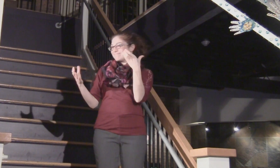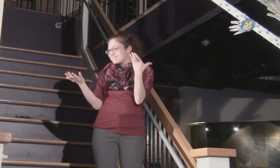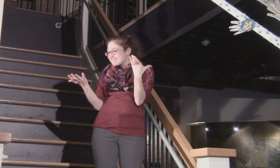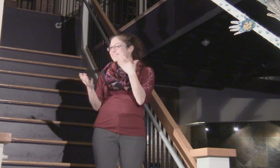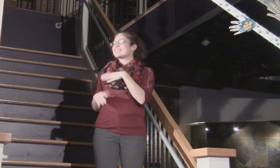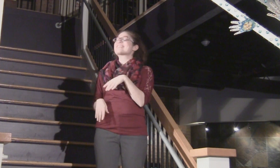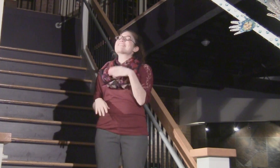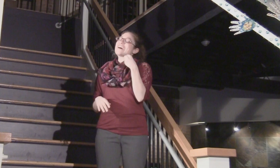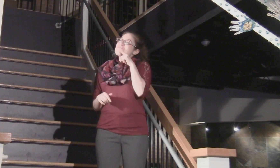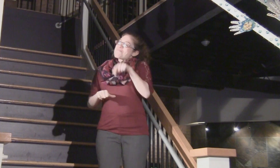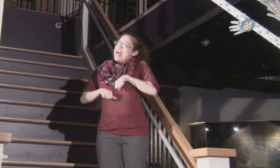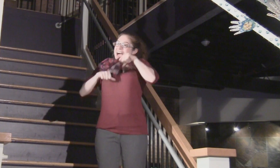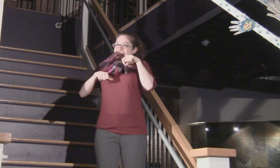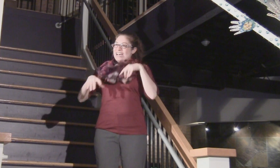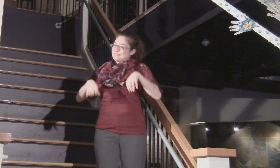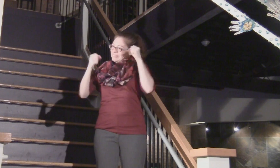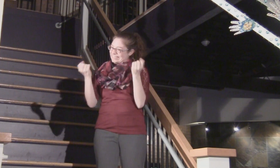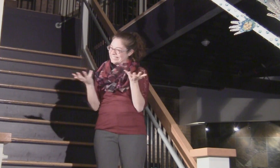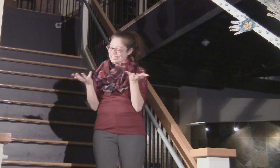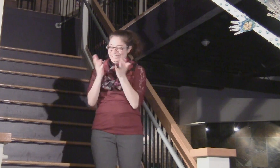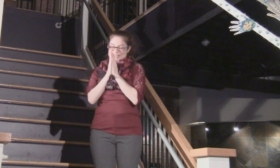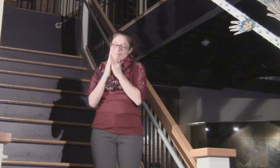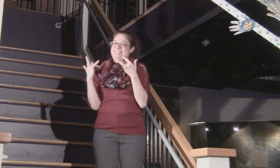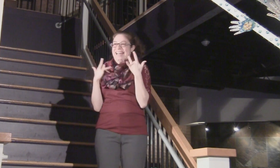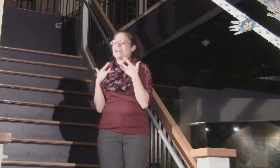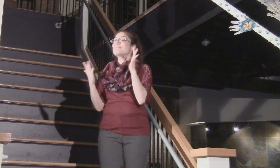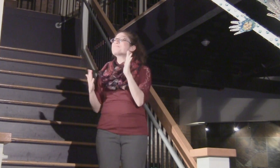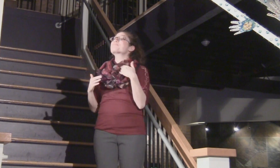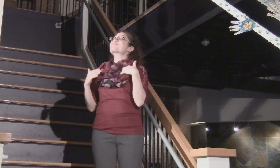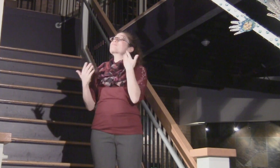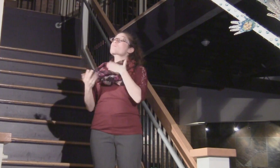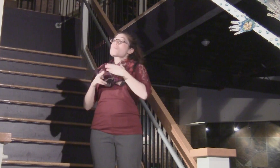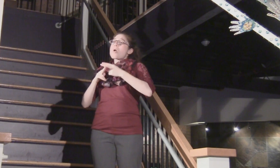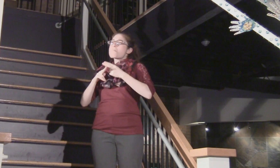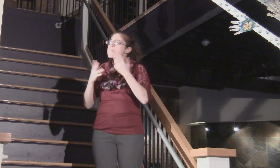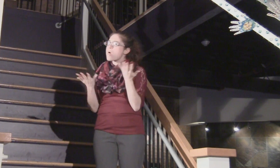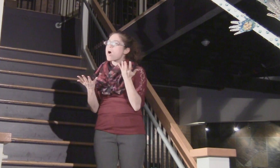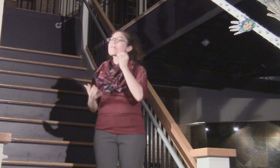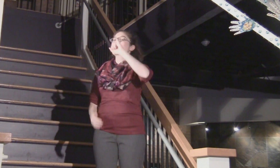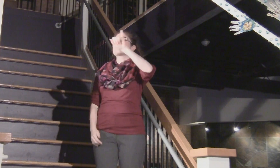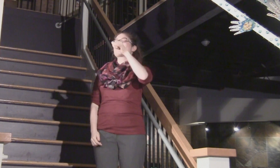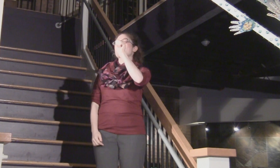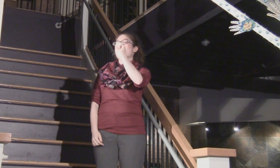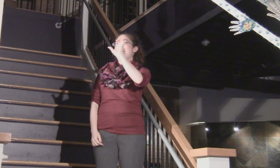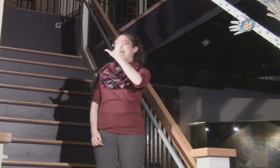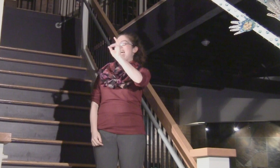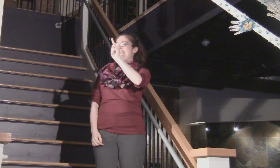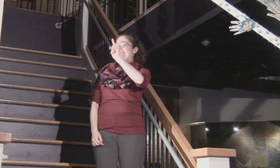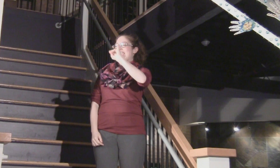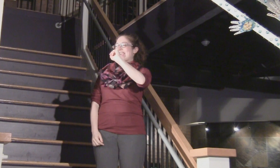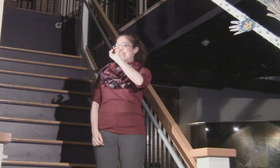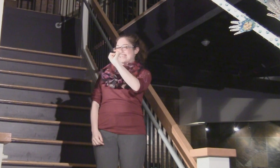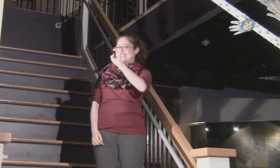deaf Jewish people. And wow, we're very proud to be here. It's very exciting. So my name is